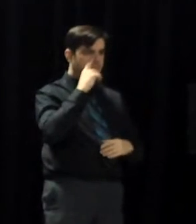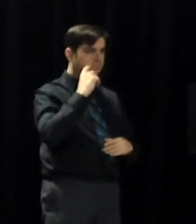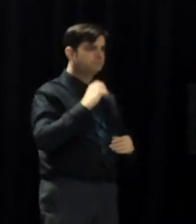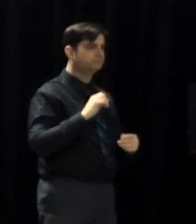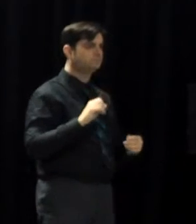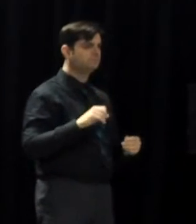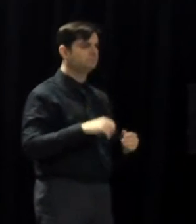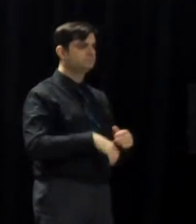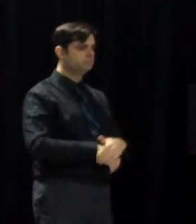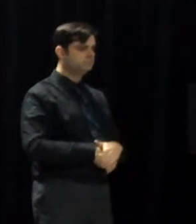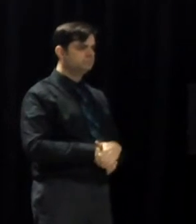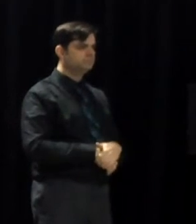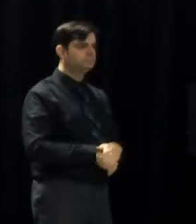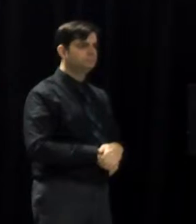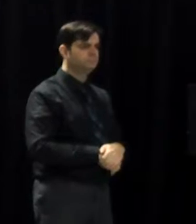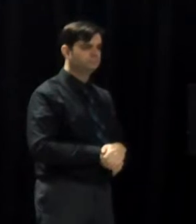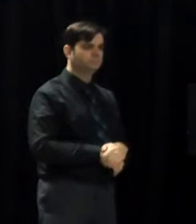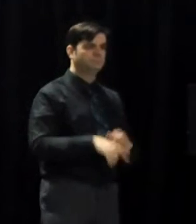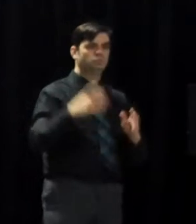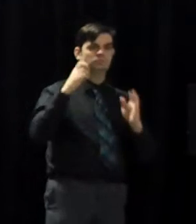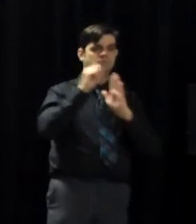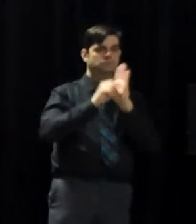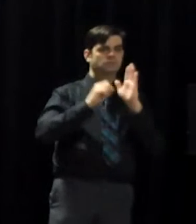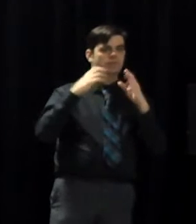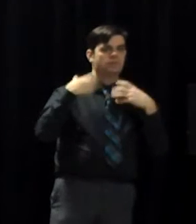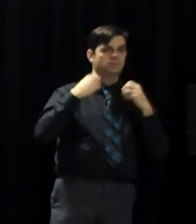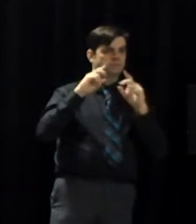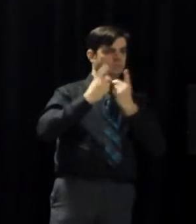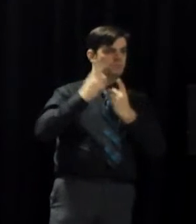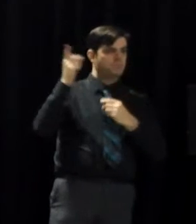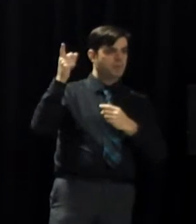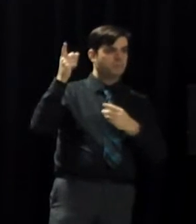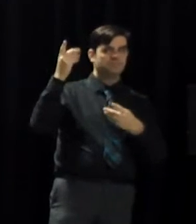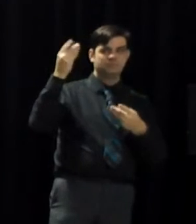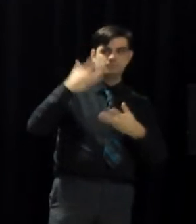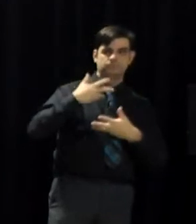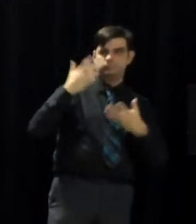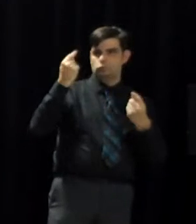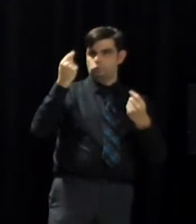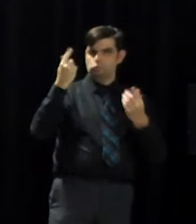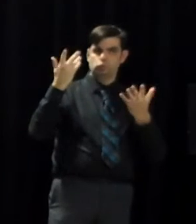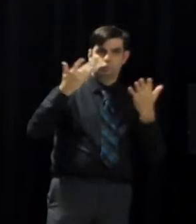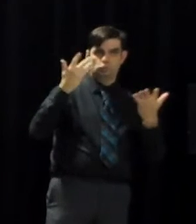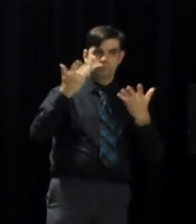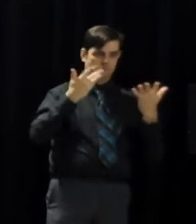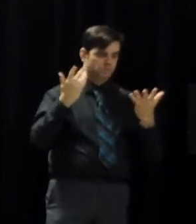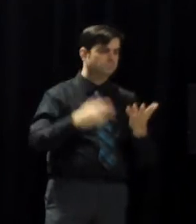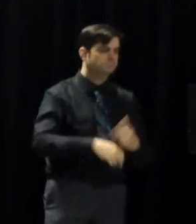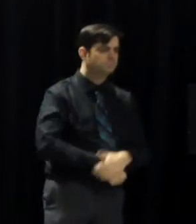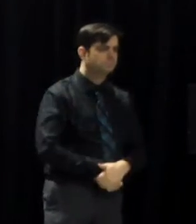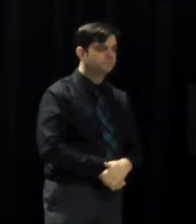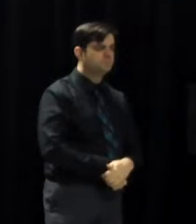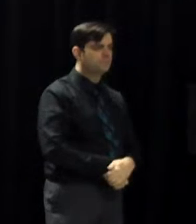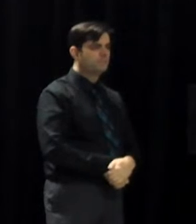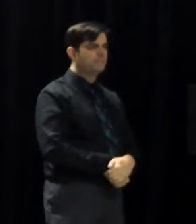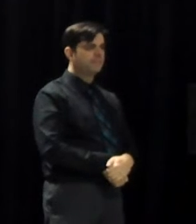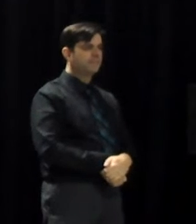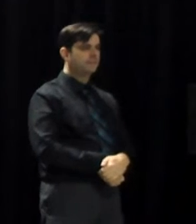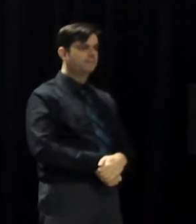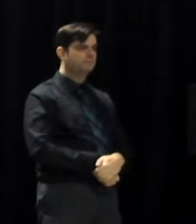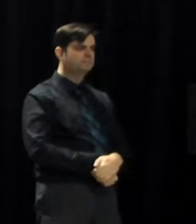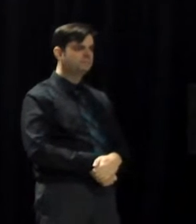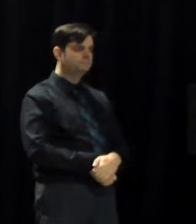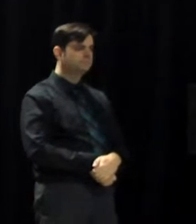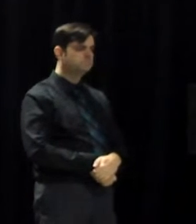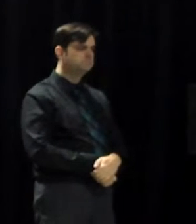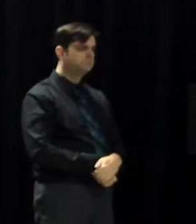down the details in case they say no to the plan, and then that creates other issues. So, but we are comfortable it's a sound plan and one that will